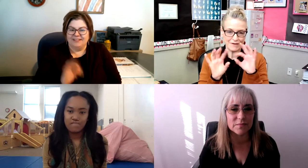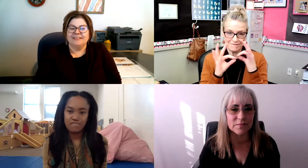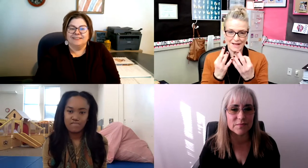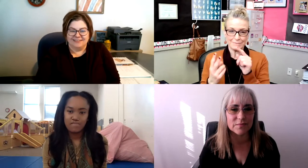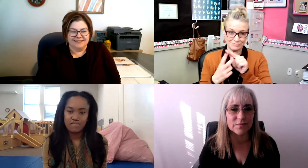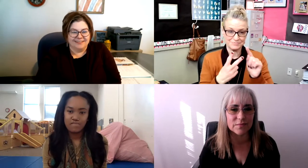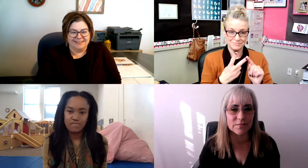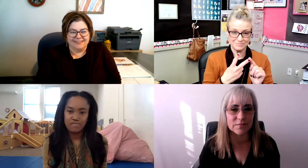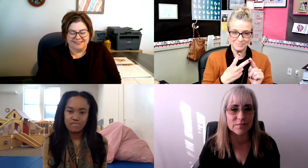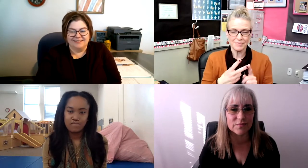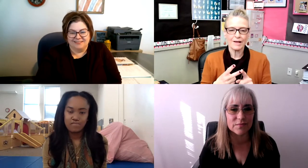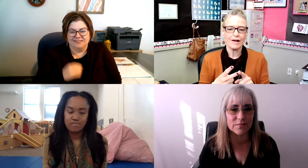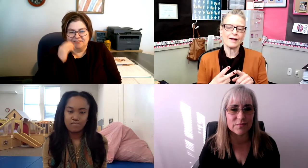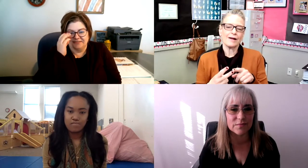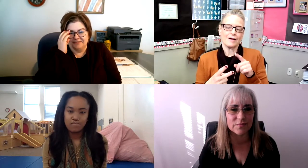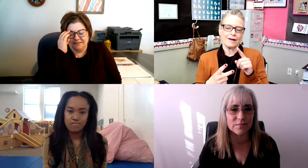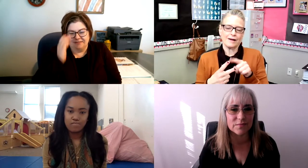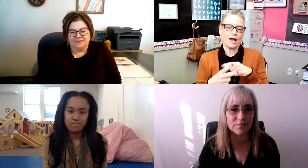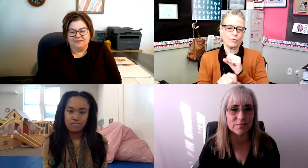2 examples, 2 different families.